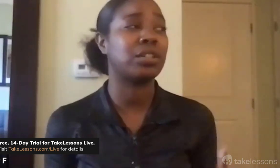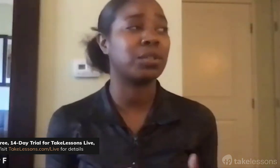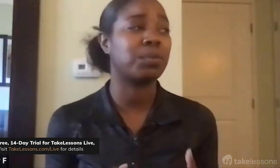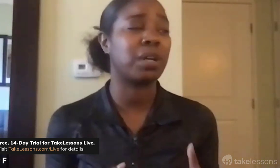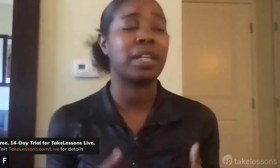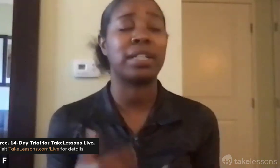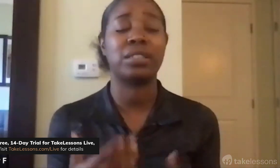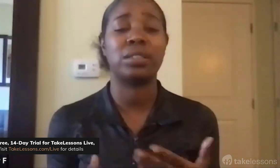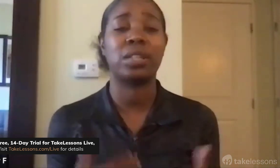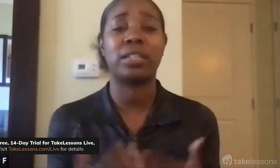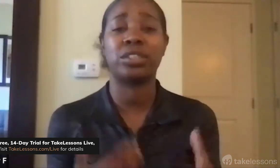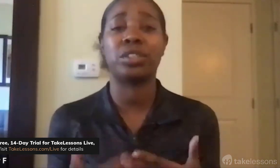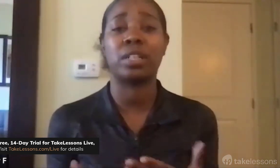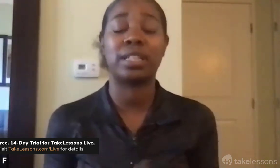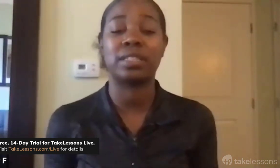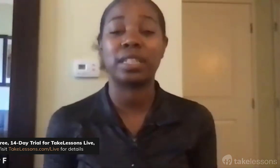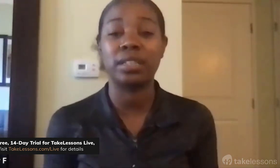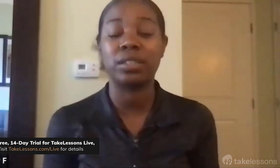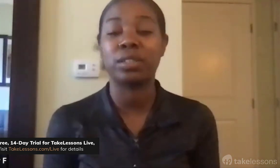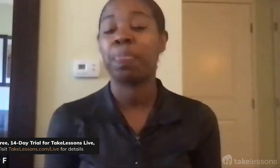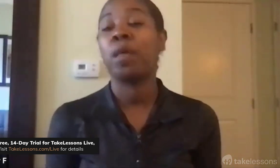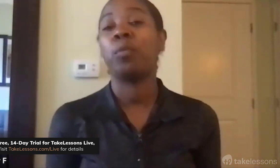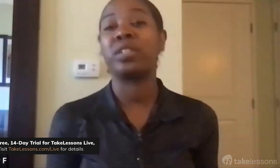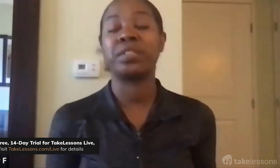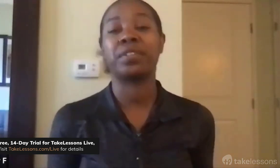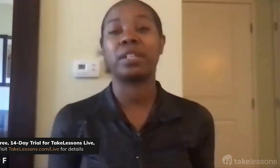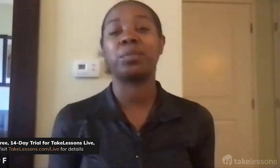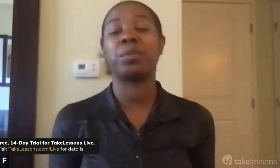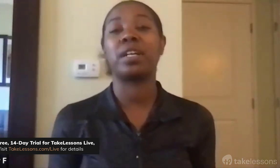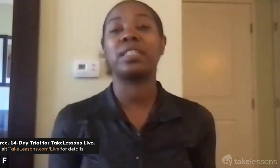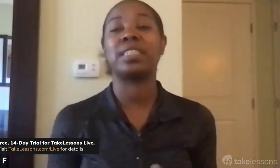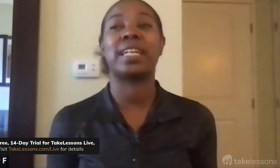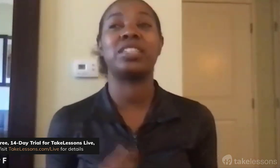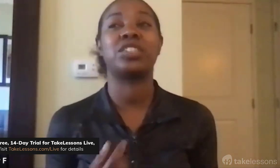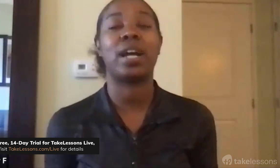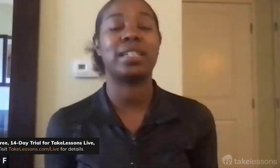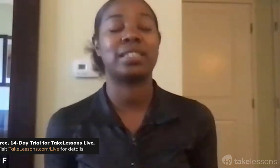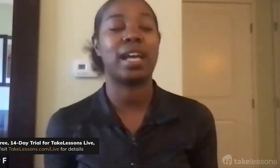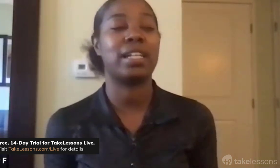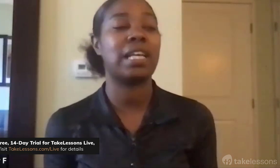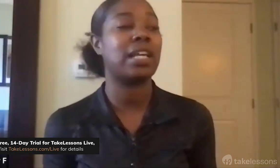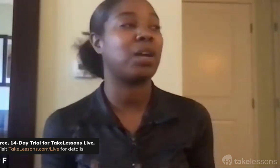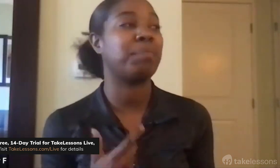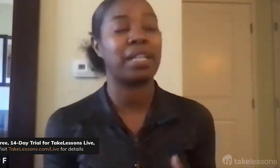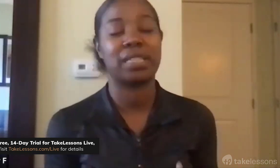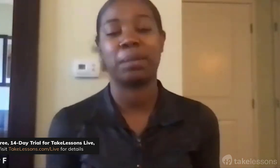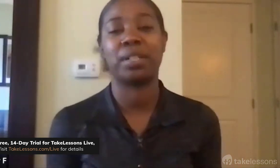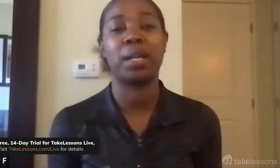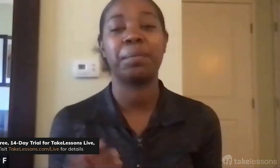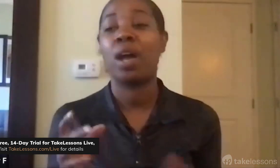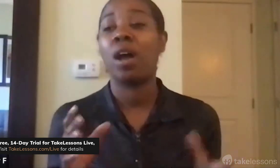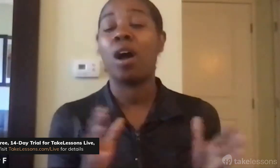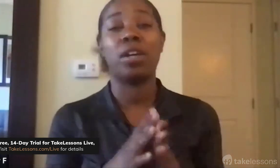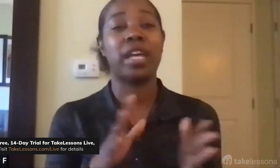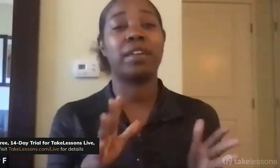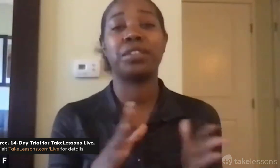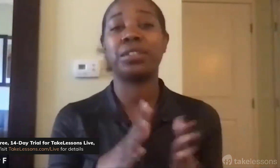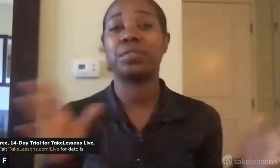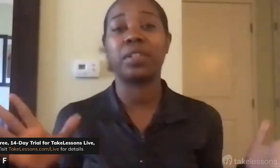know the word as your journey continues, once you forget a word, instead of trying to sign it or making something up, all you have to do is finger